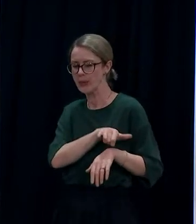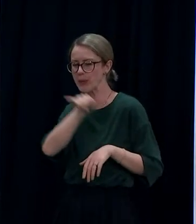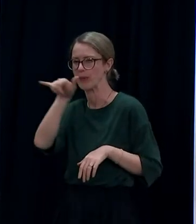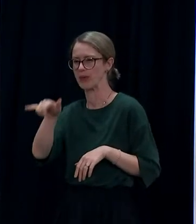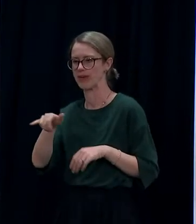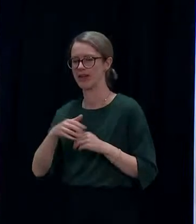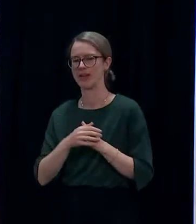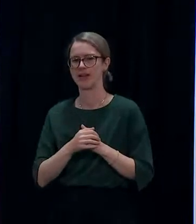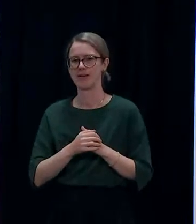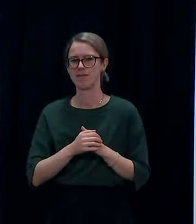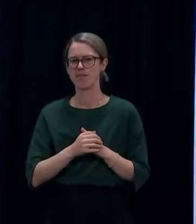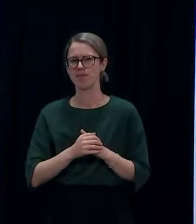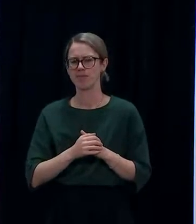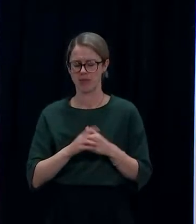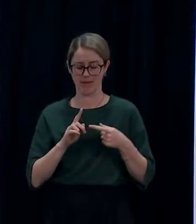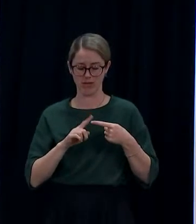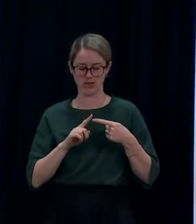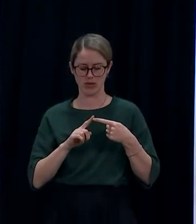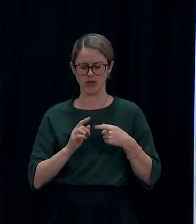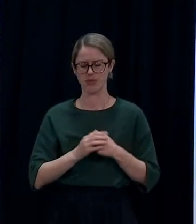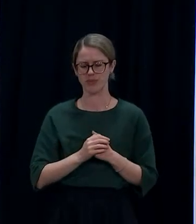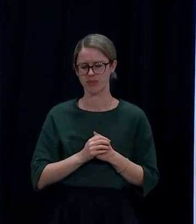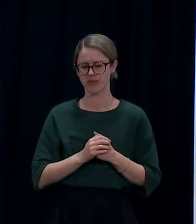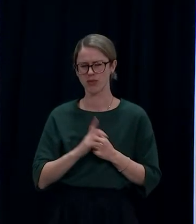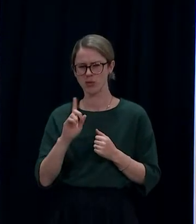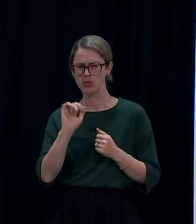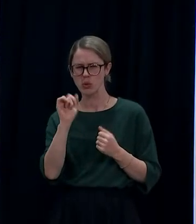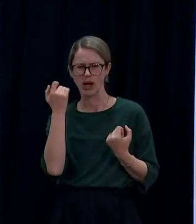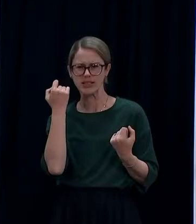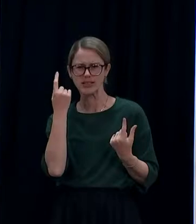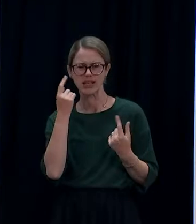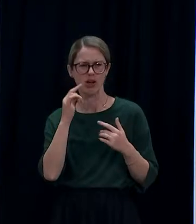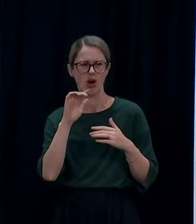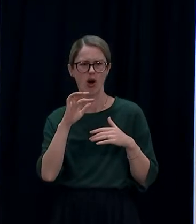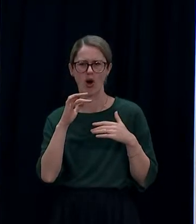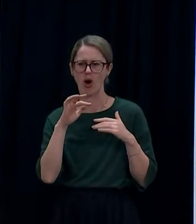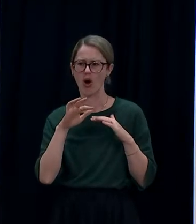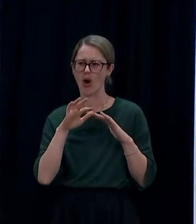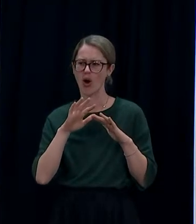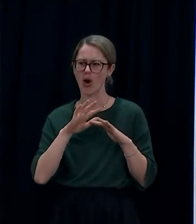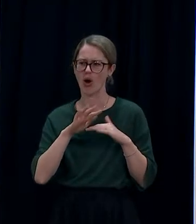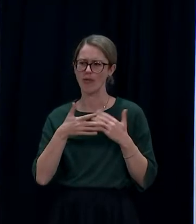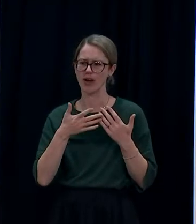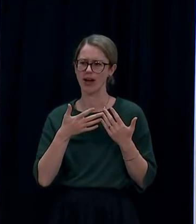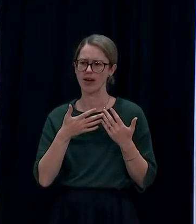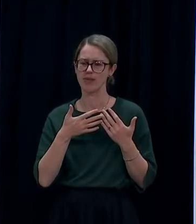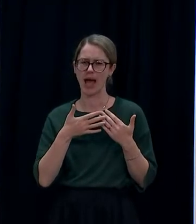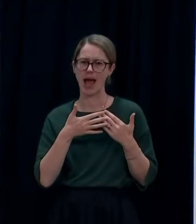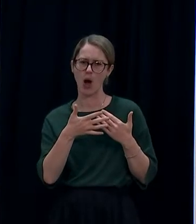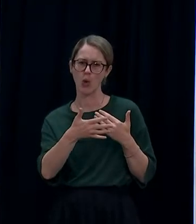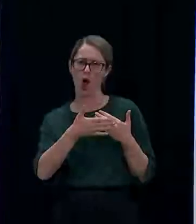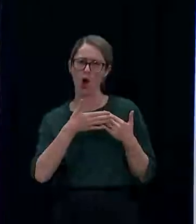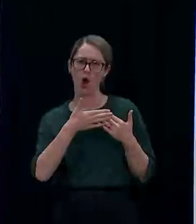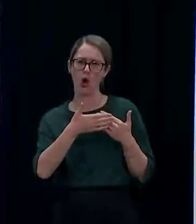What assurance, first of all, what is your understanding about how long the lax